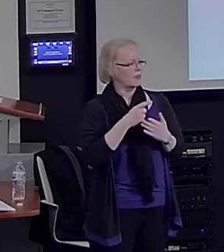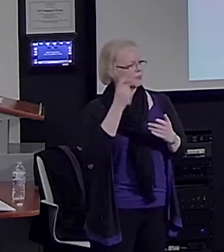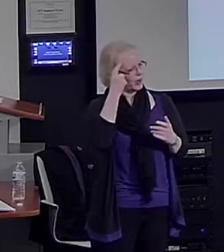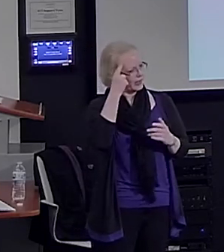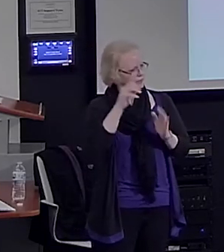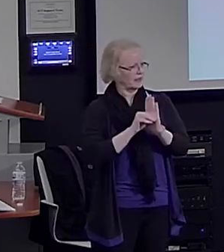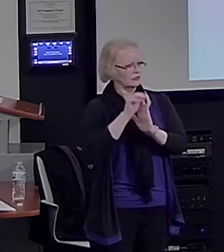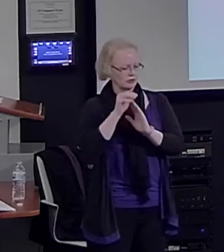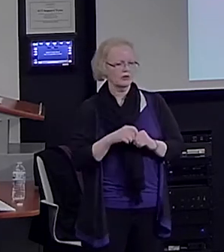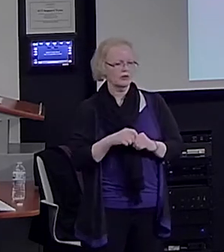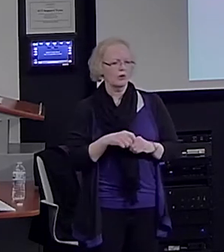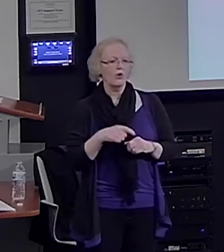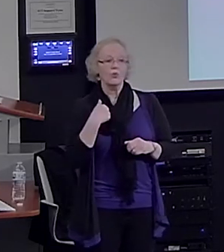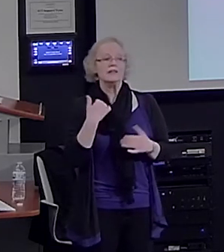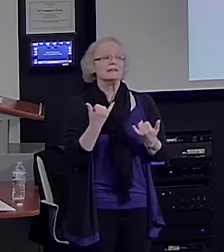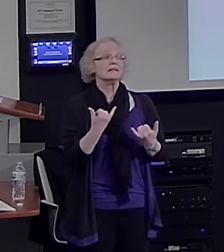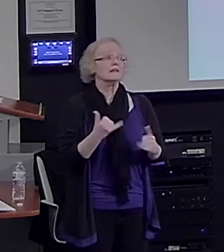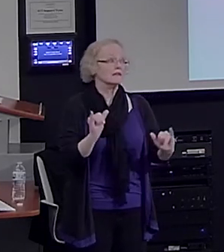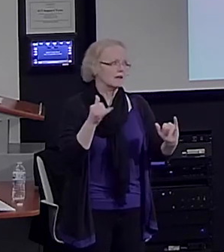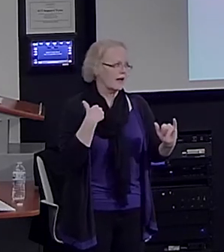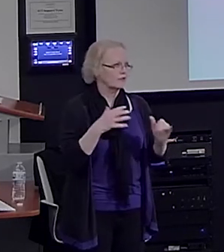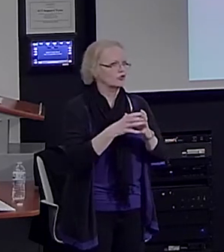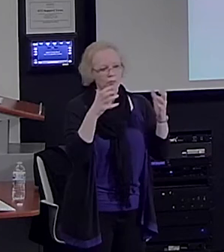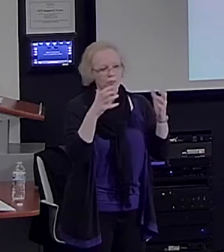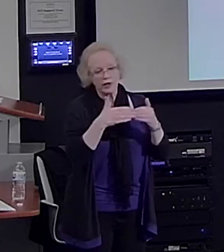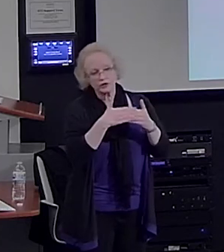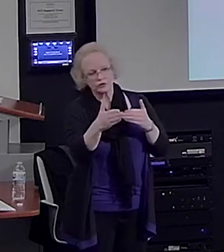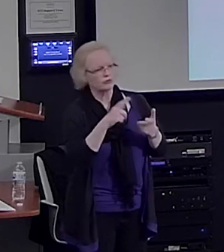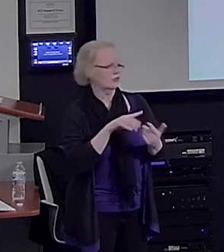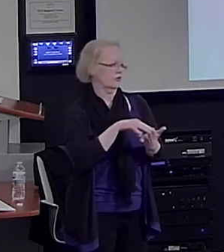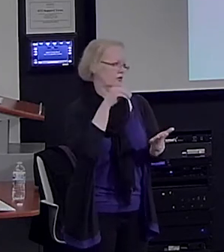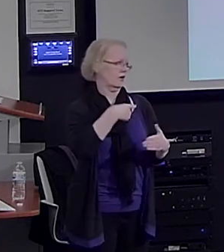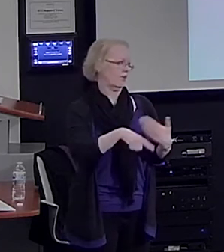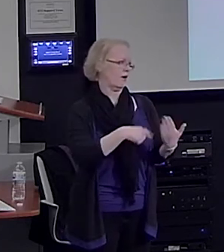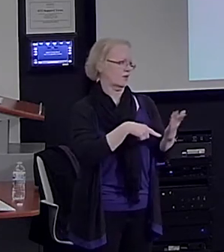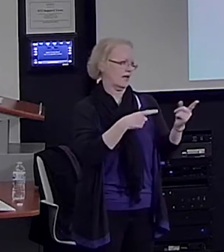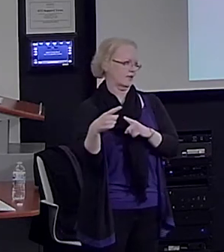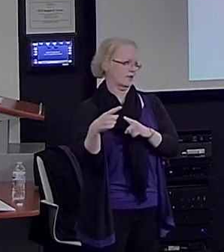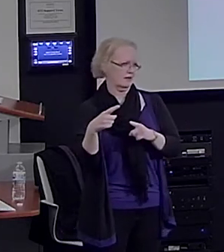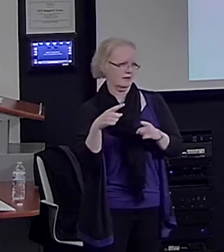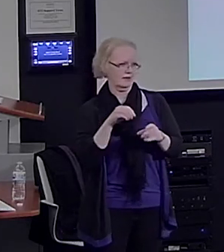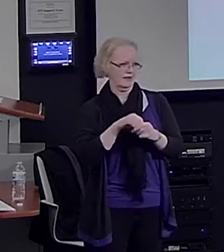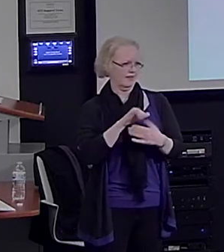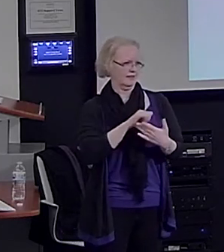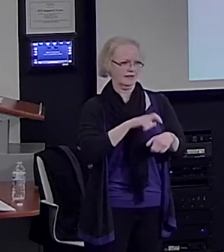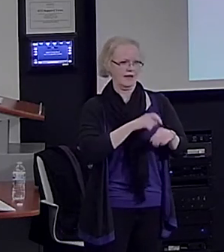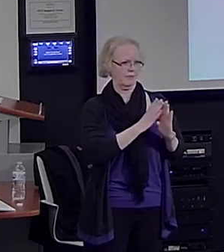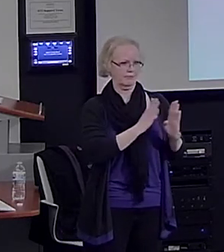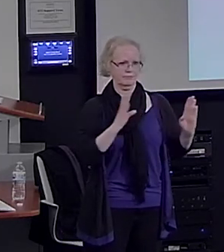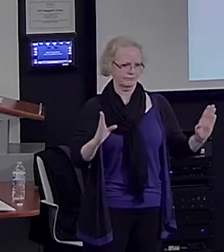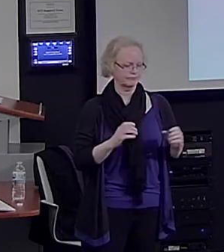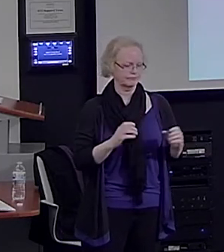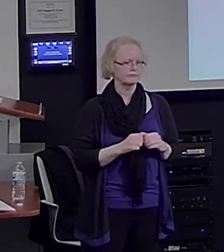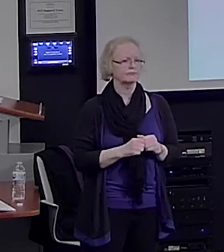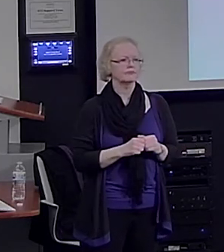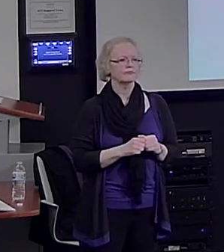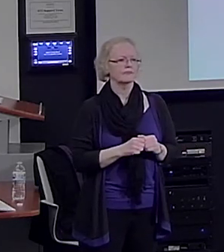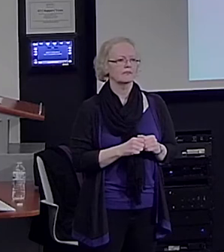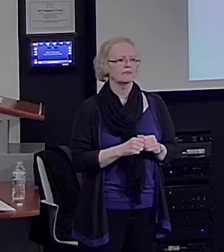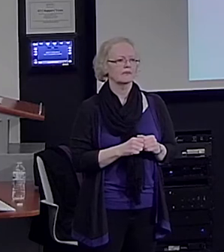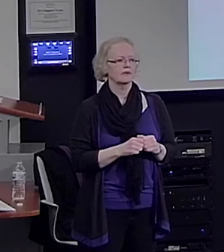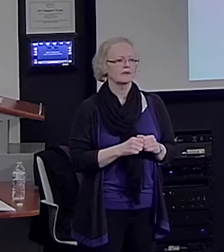we still have so much to learn about what's going on over this time period and this